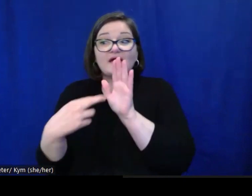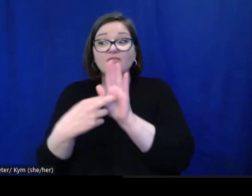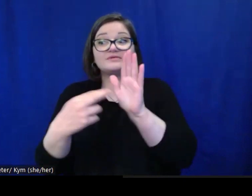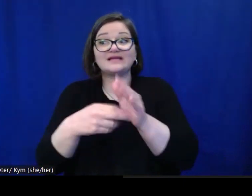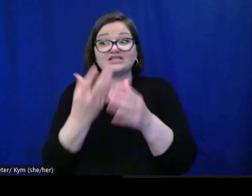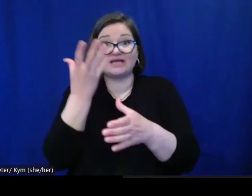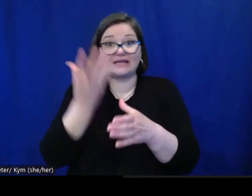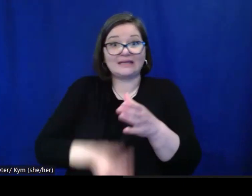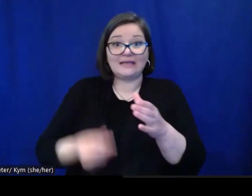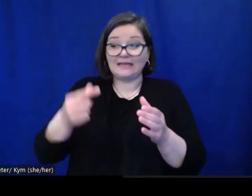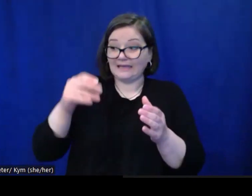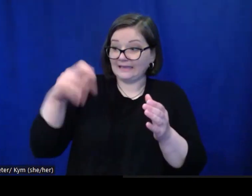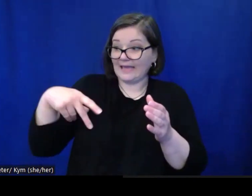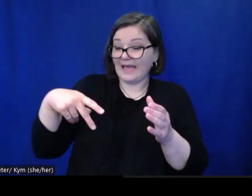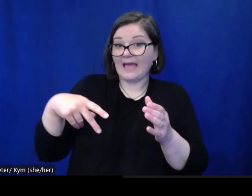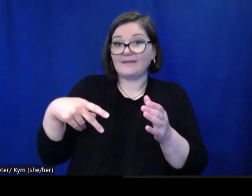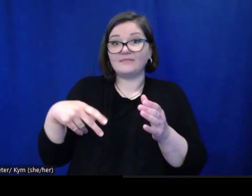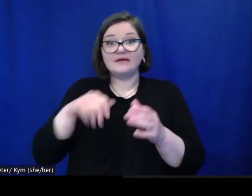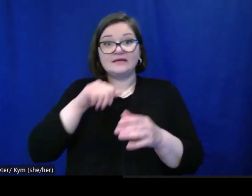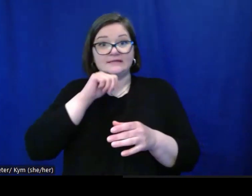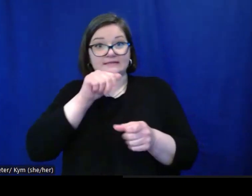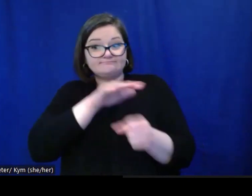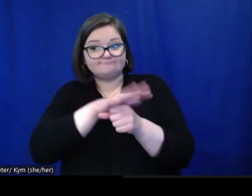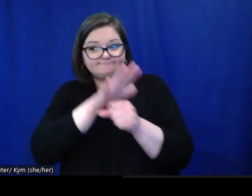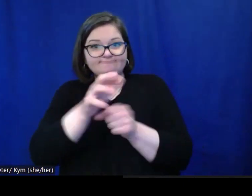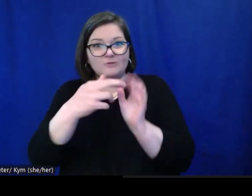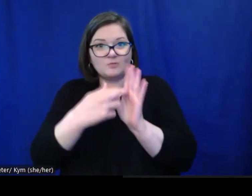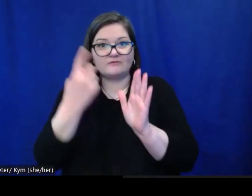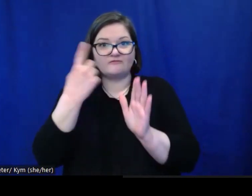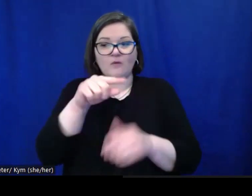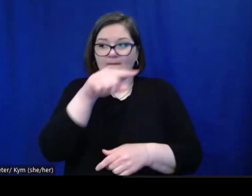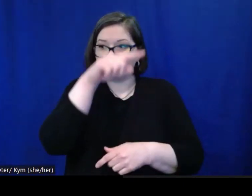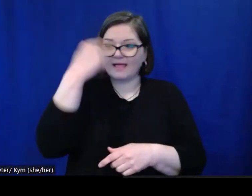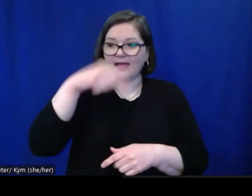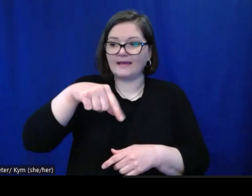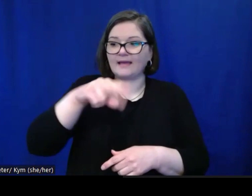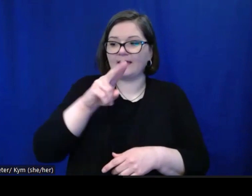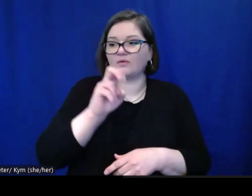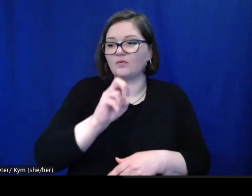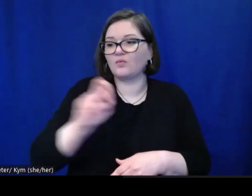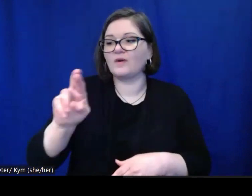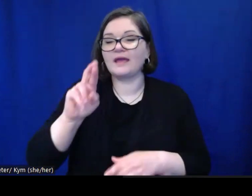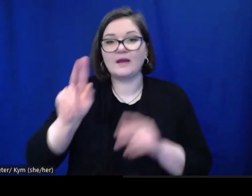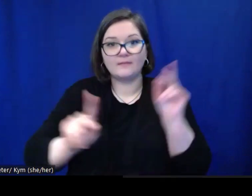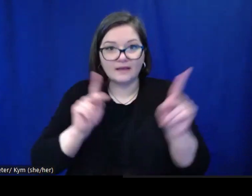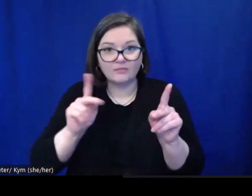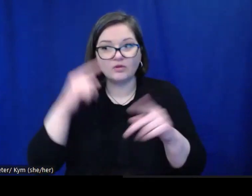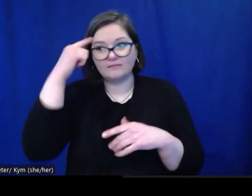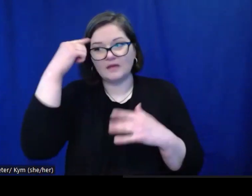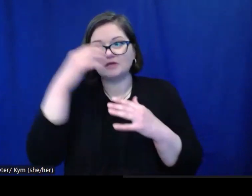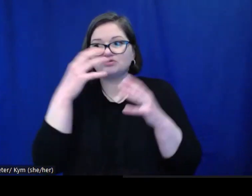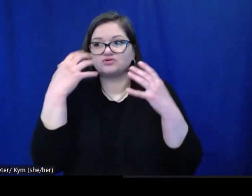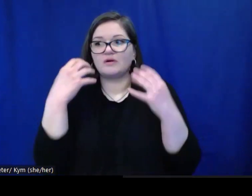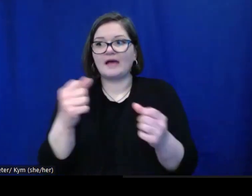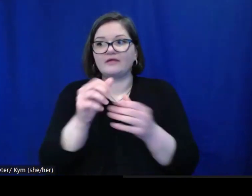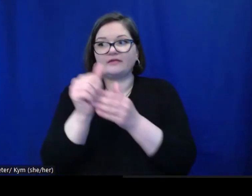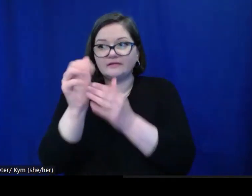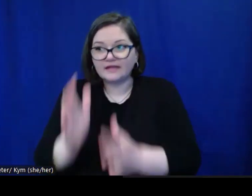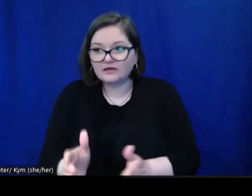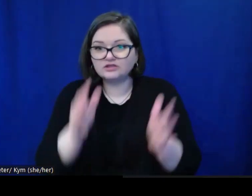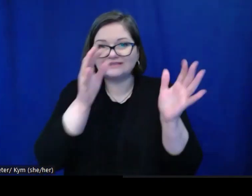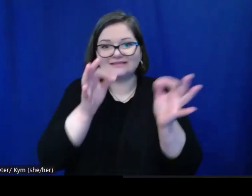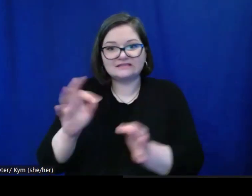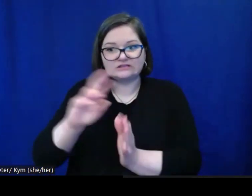referring to earlier, the underrepresentation of Black and queer individuals in mental health leadership, decision-making roles, and